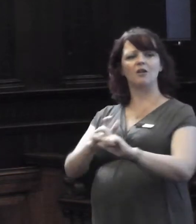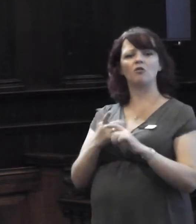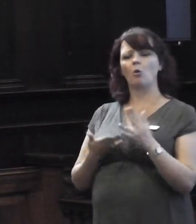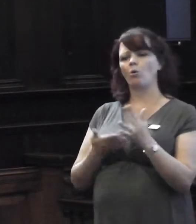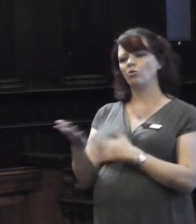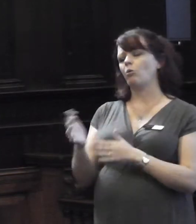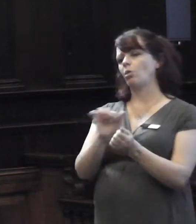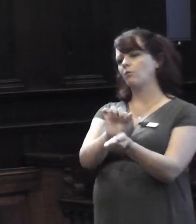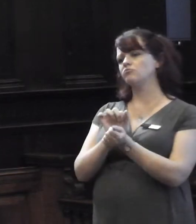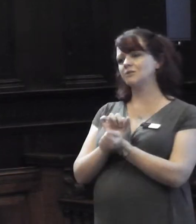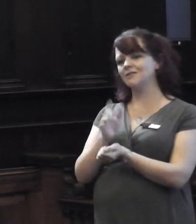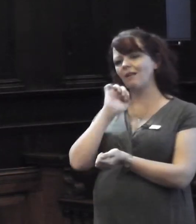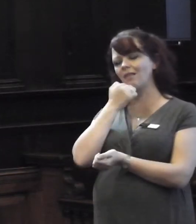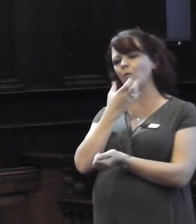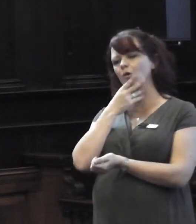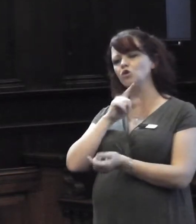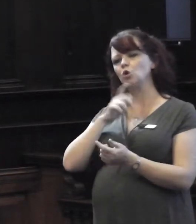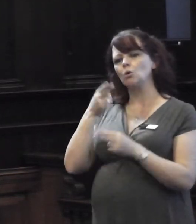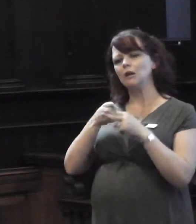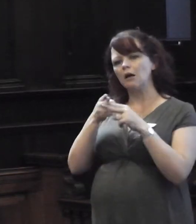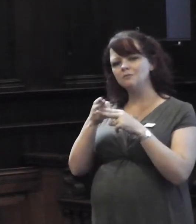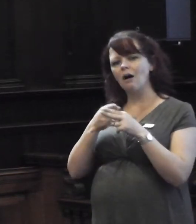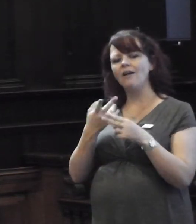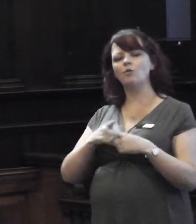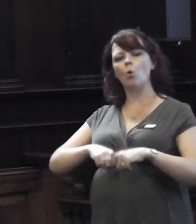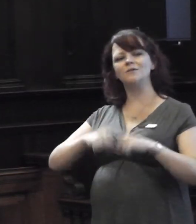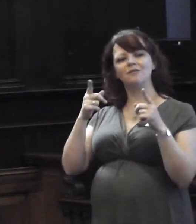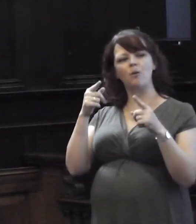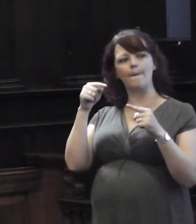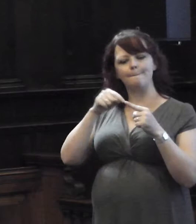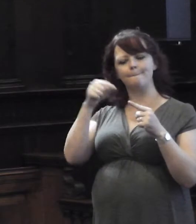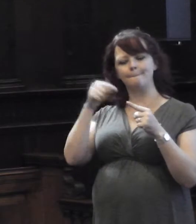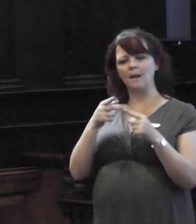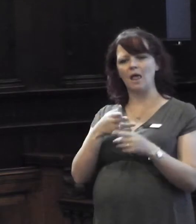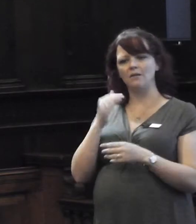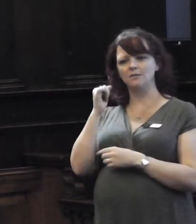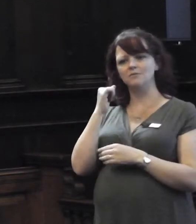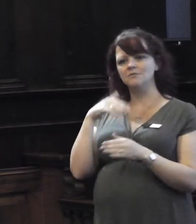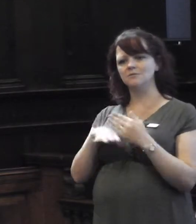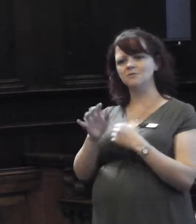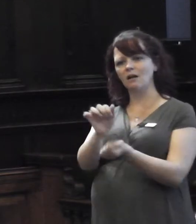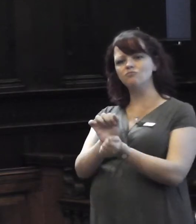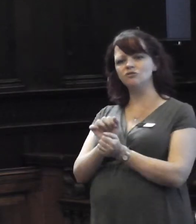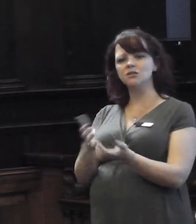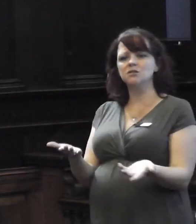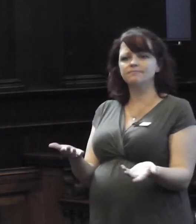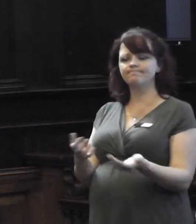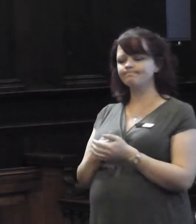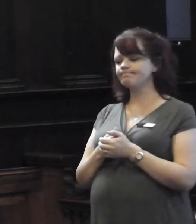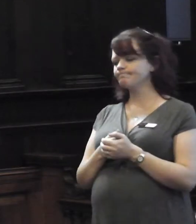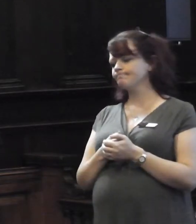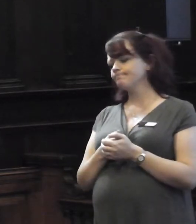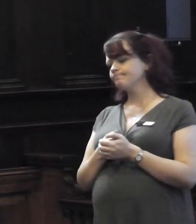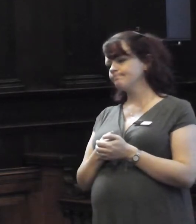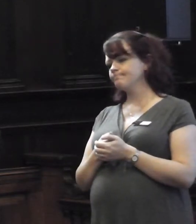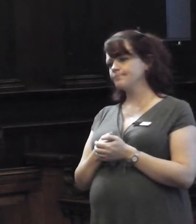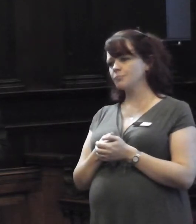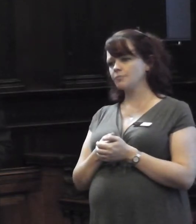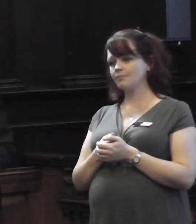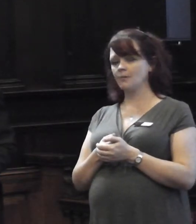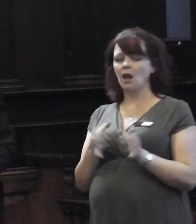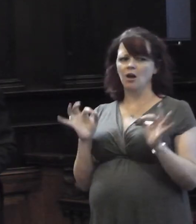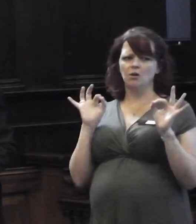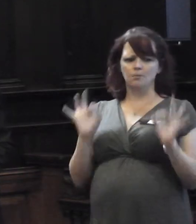knife or other bladed article may be used inside the prison. With the very strict systems